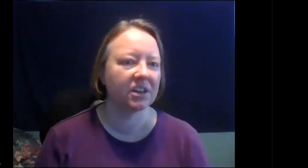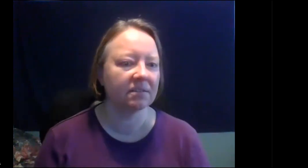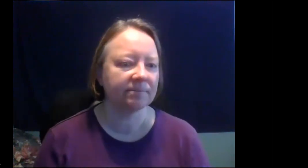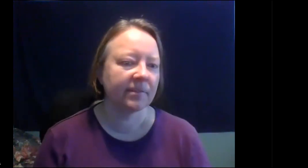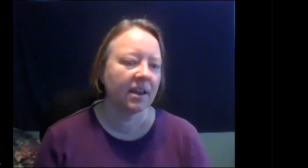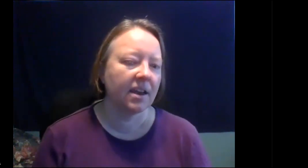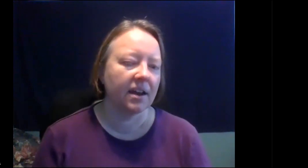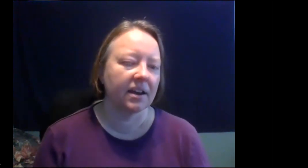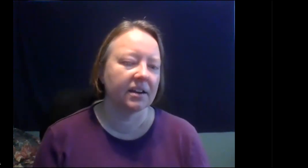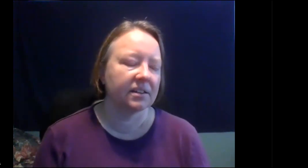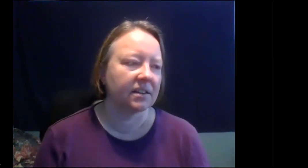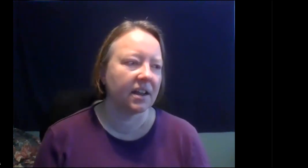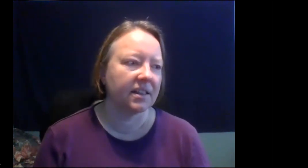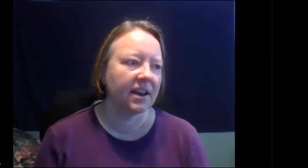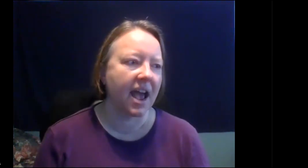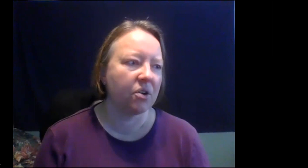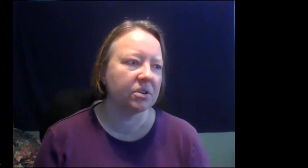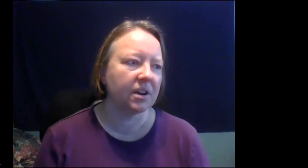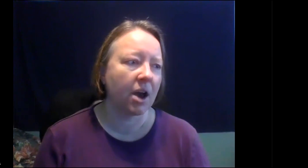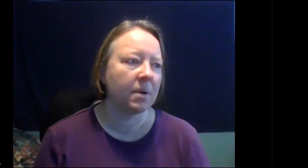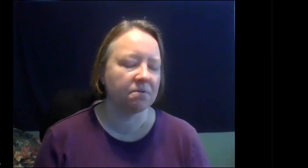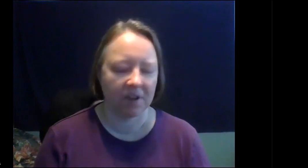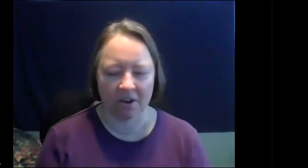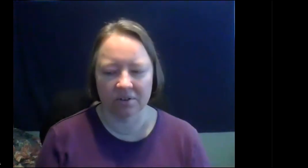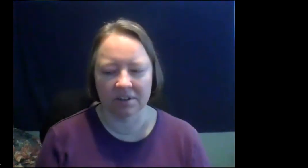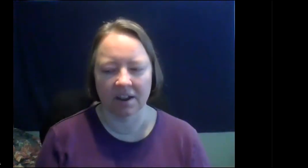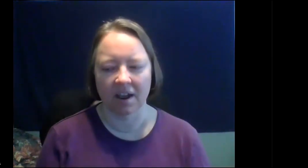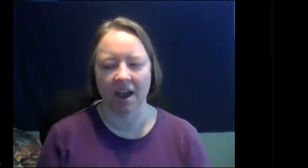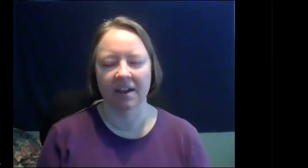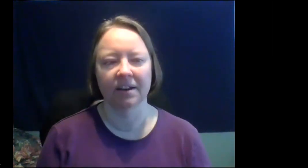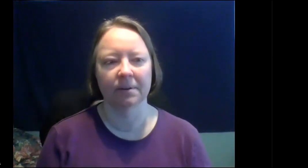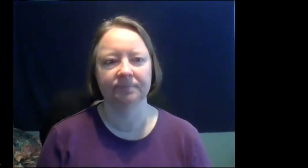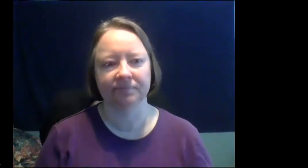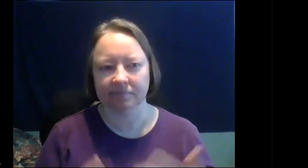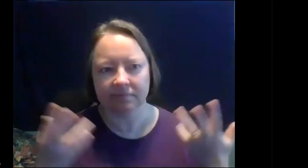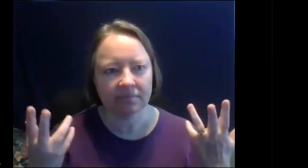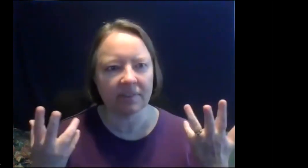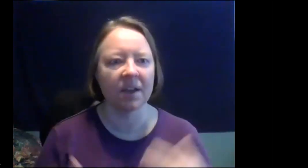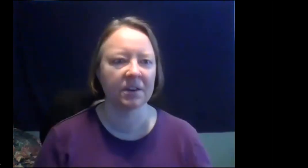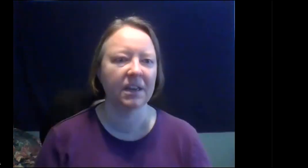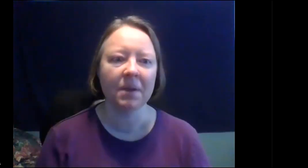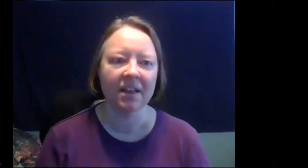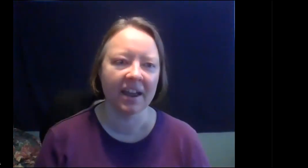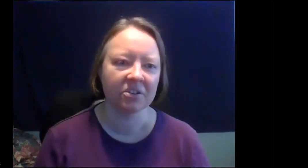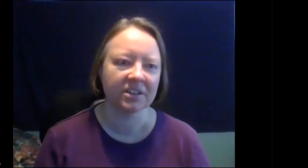Michigan. And then how am I found? I have an email